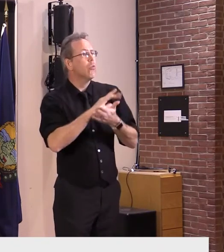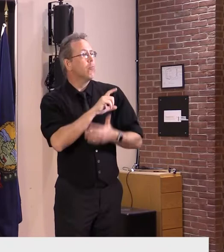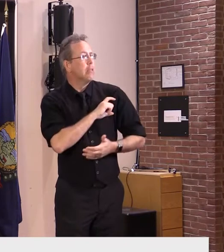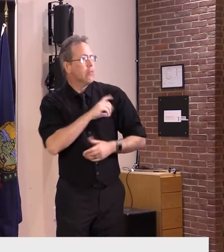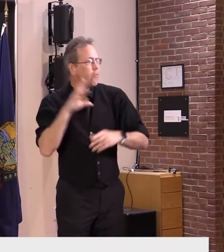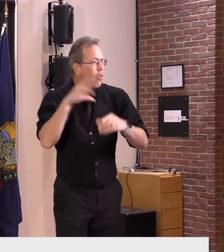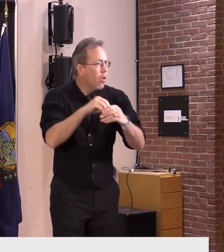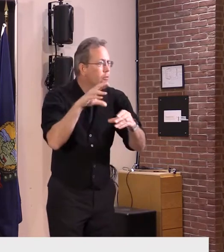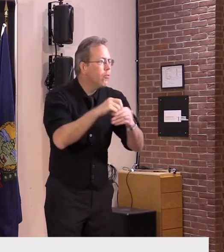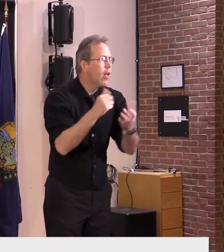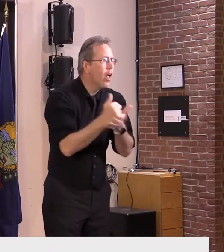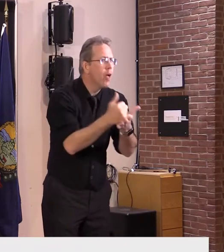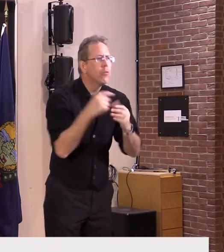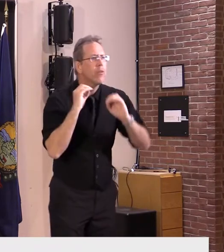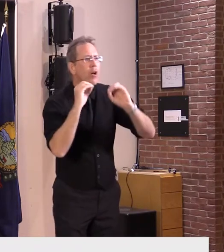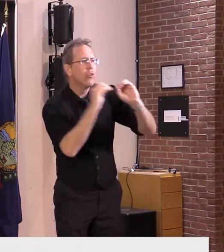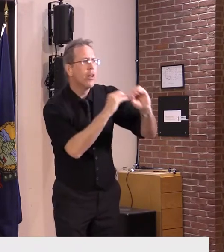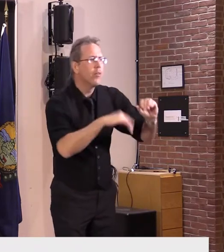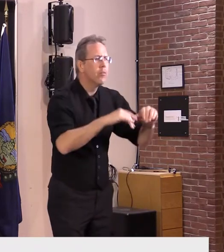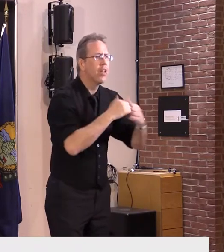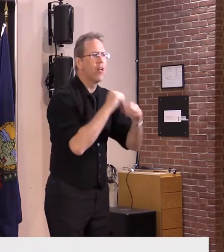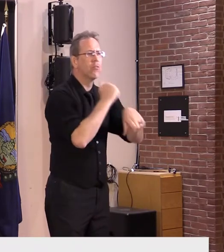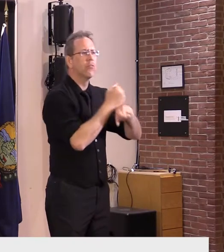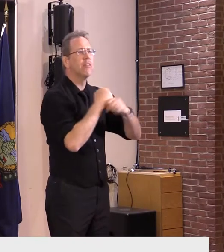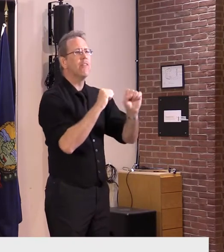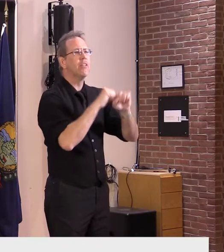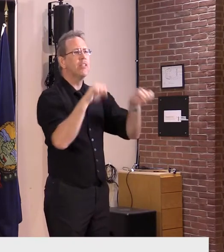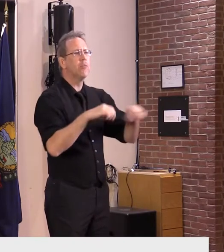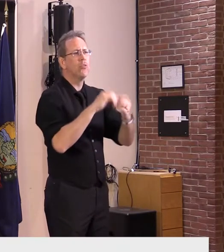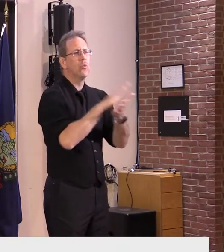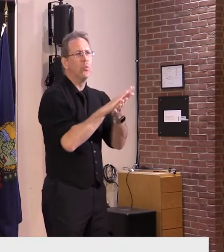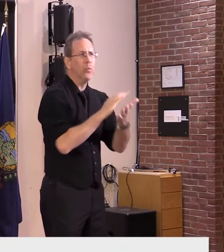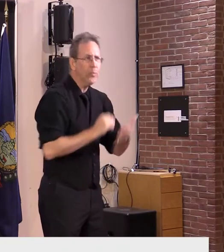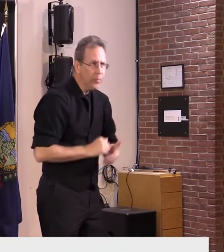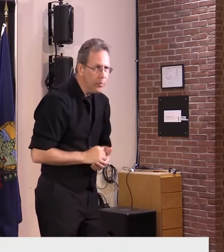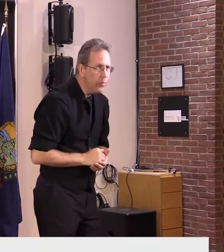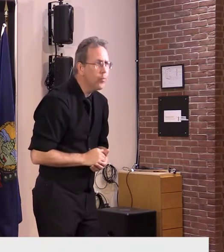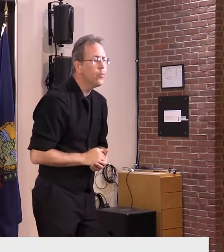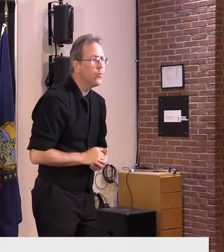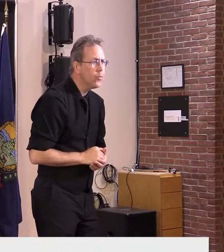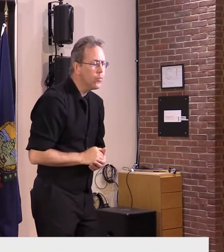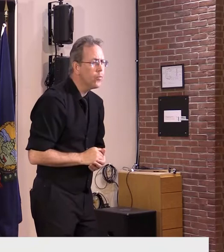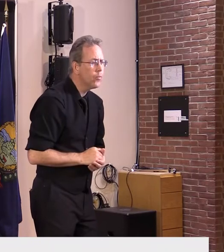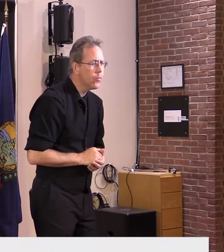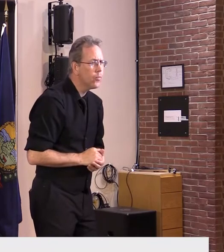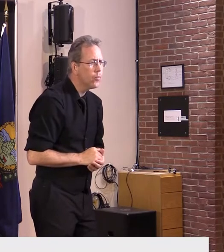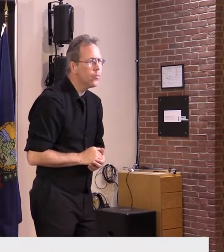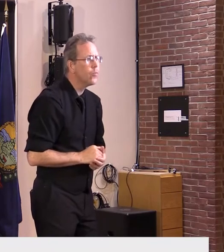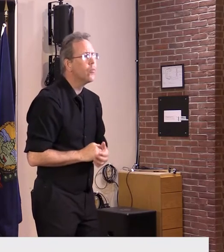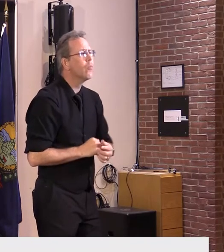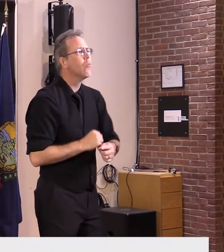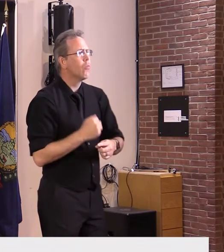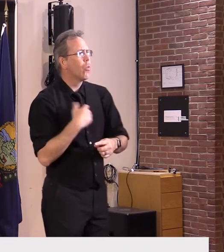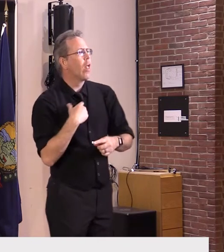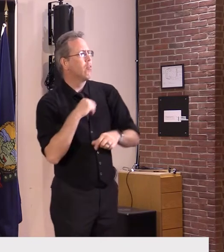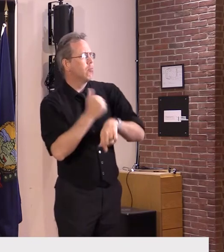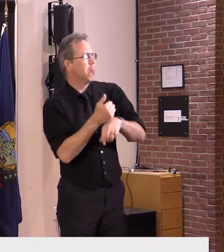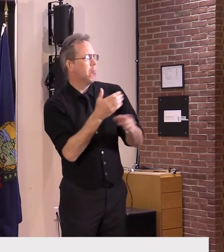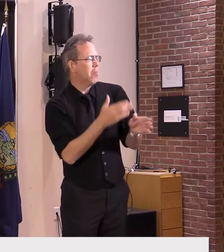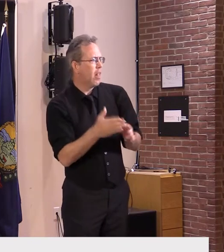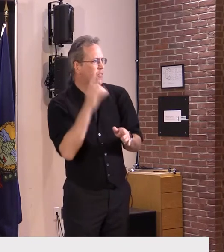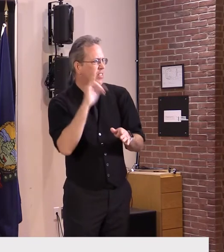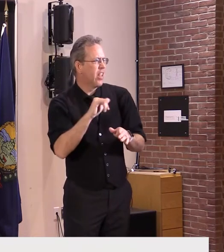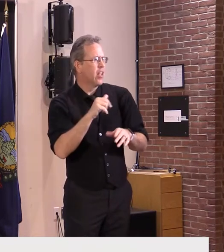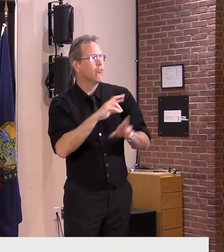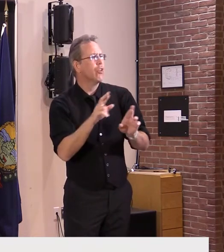the Division of Emergency Management, and lots of school safety plans in place and